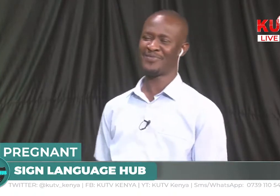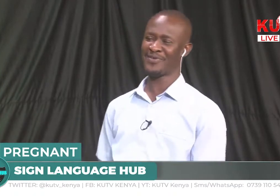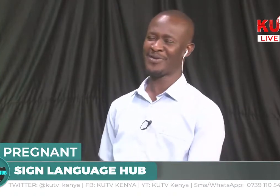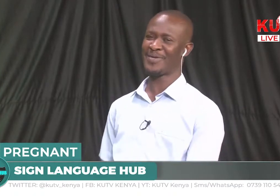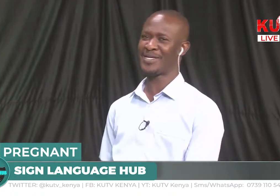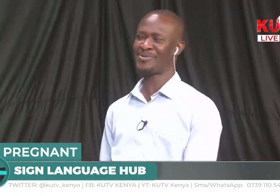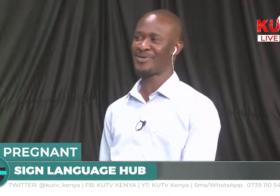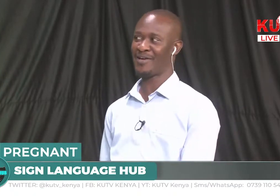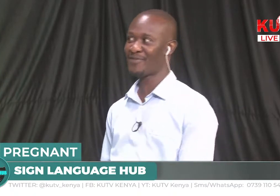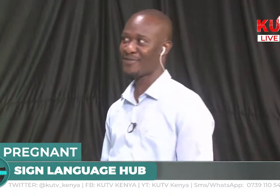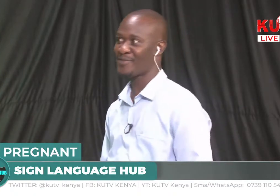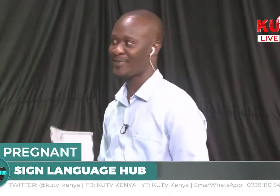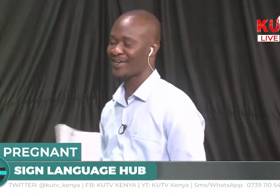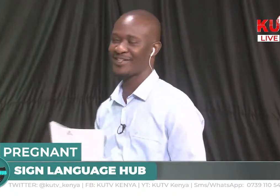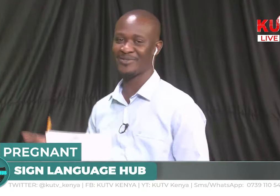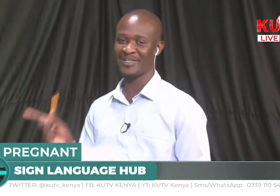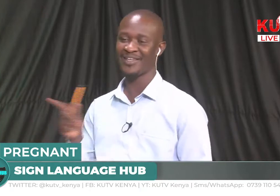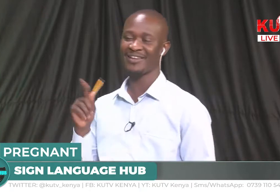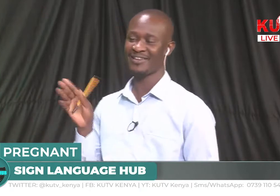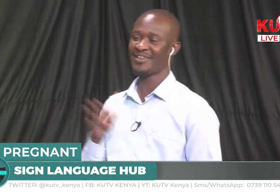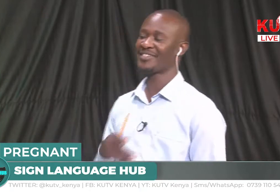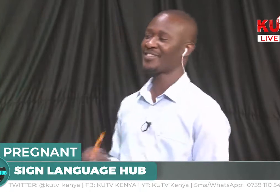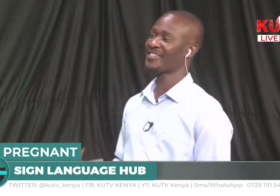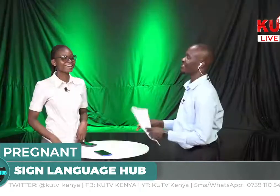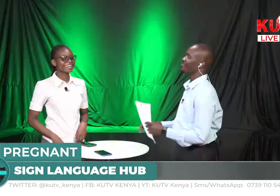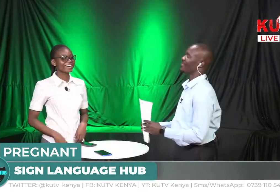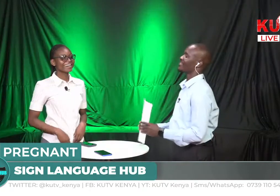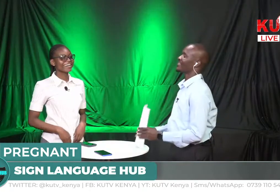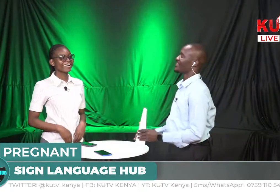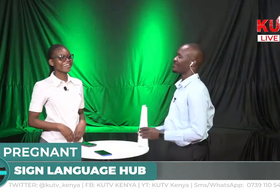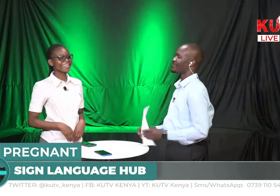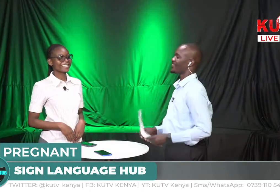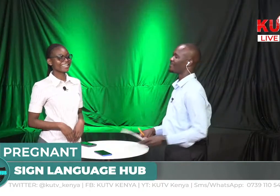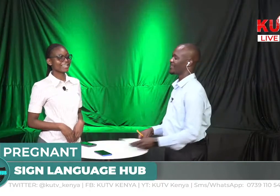before, but I don't know. Have you been pregnant? Let's jump that. Have you signed pregnant?